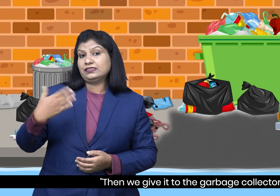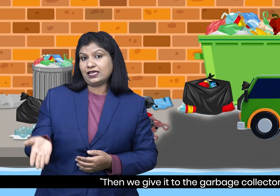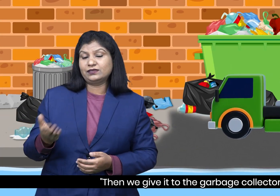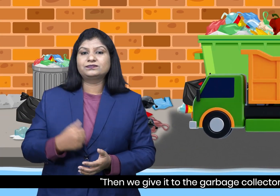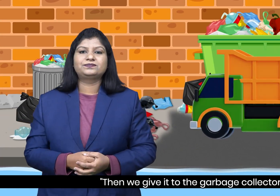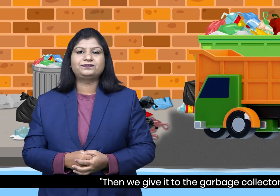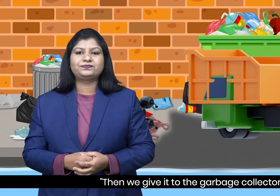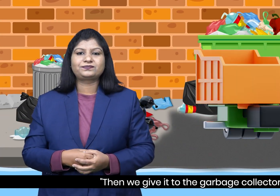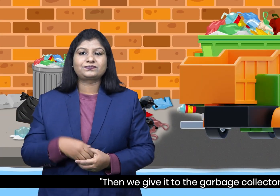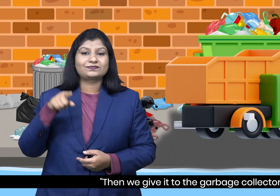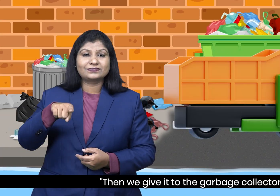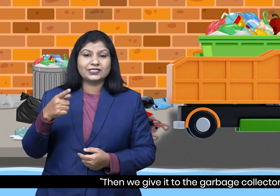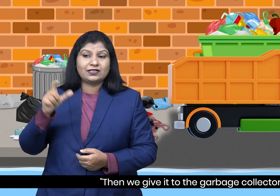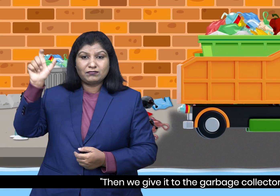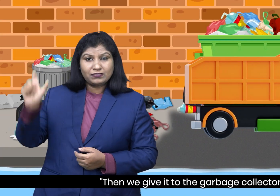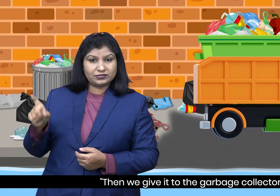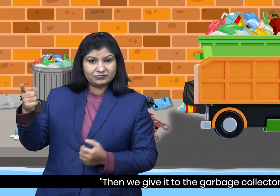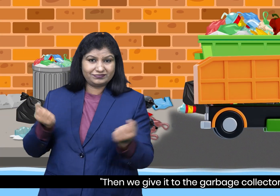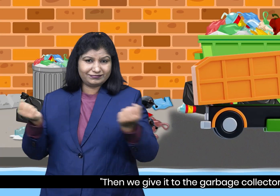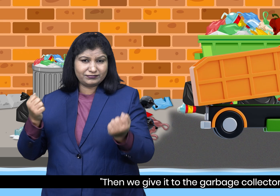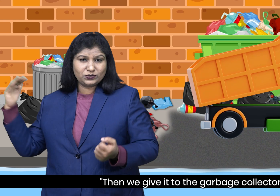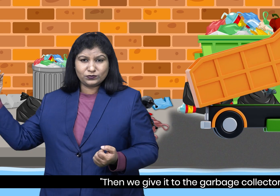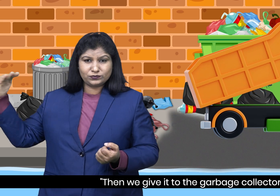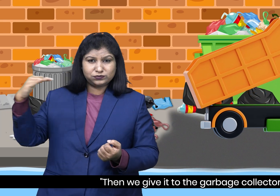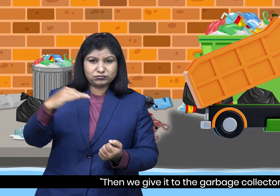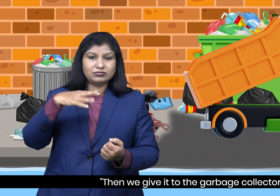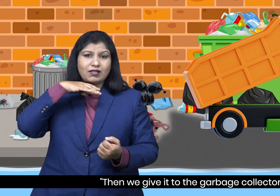Then we give it to the garbage collector.